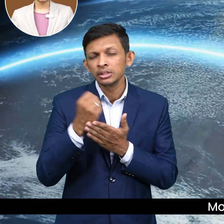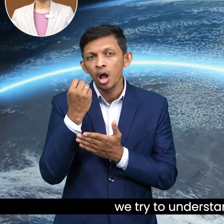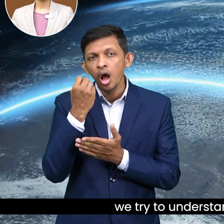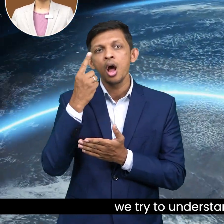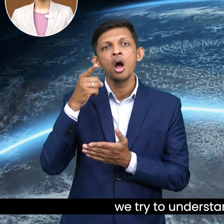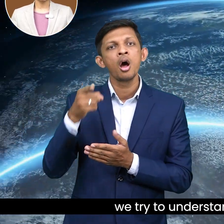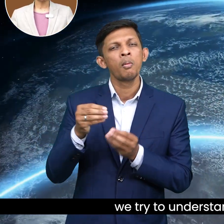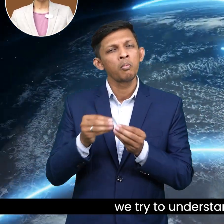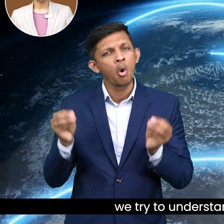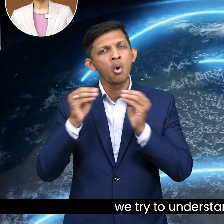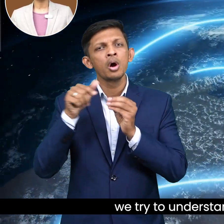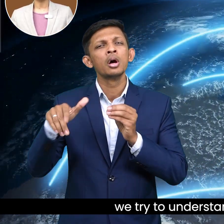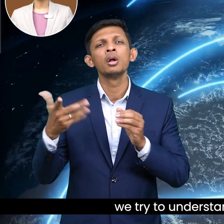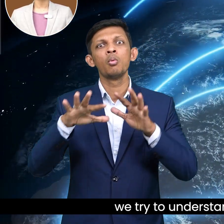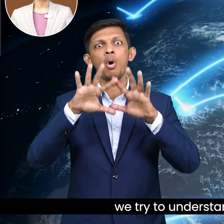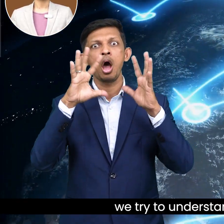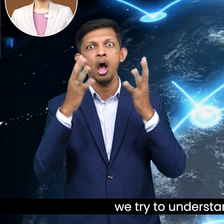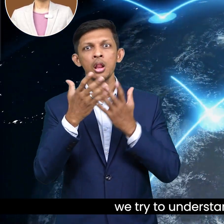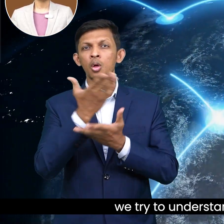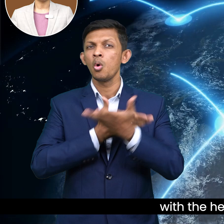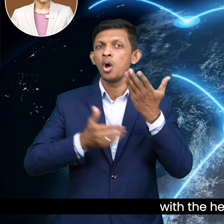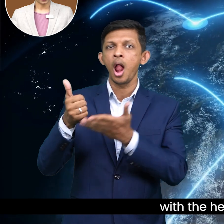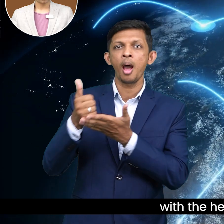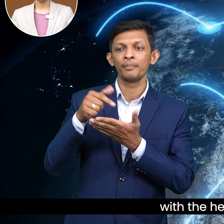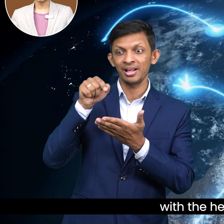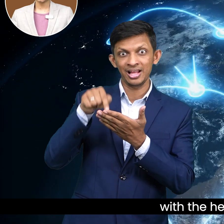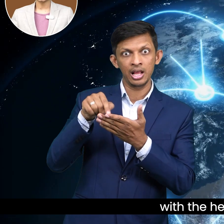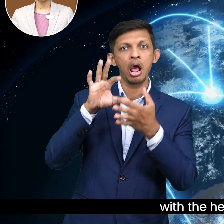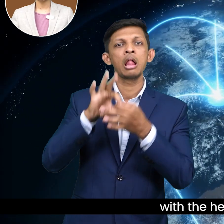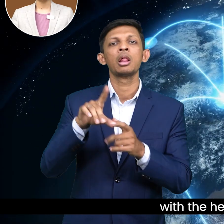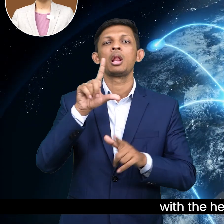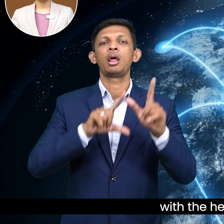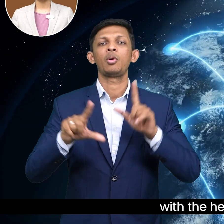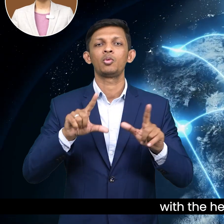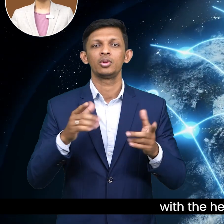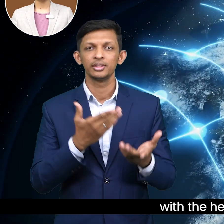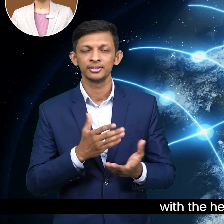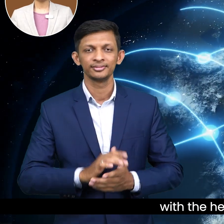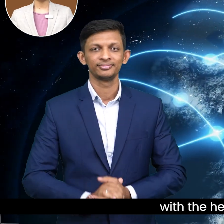Moreover, we try to understand the world around us with the help of language.